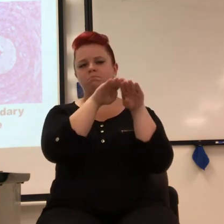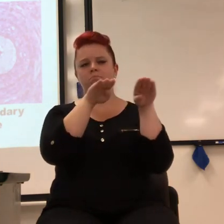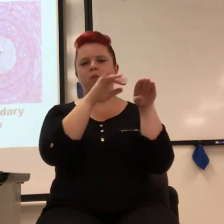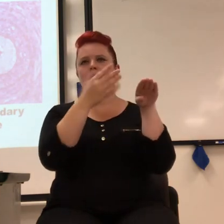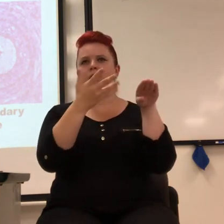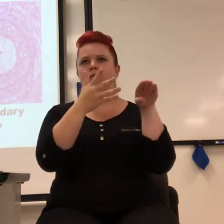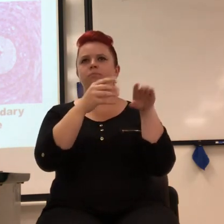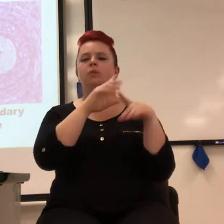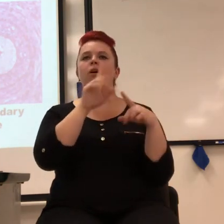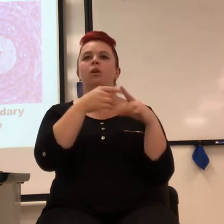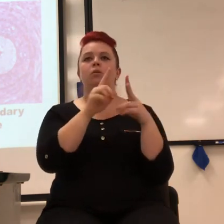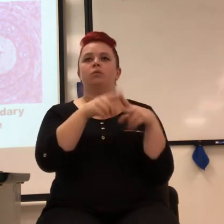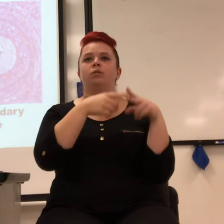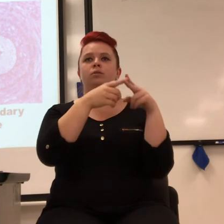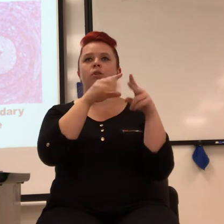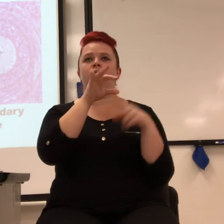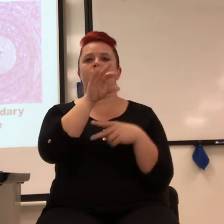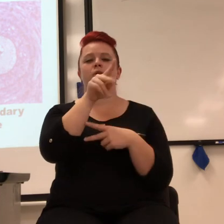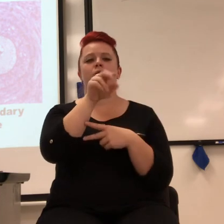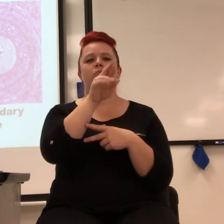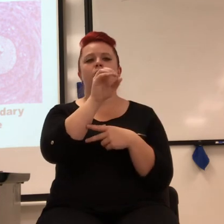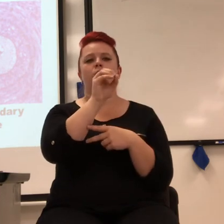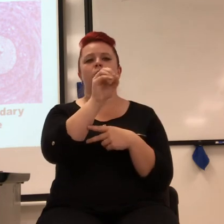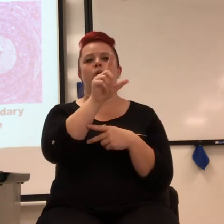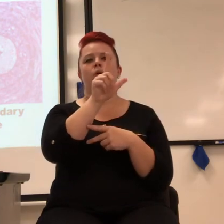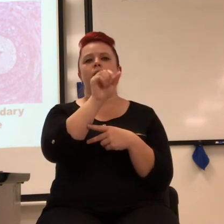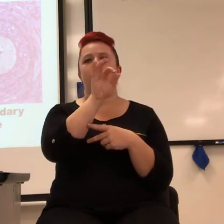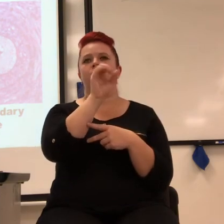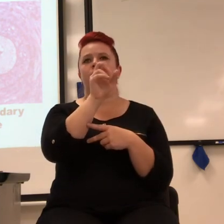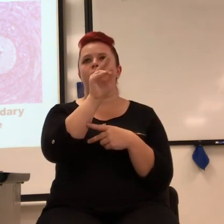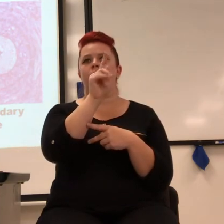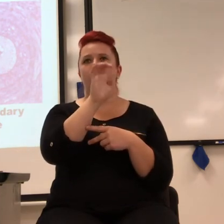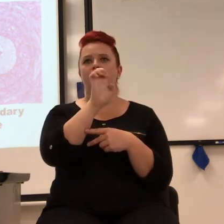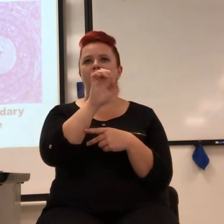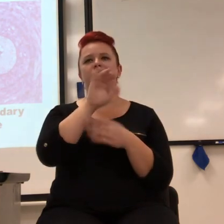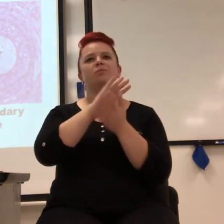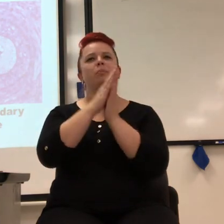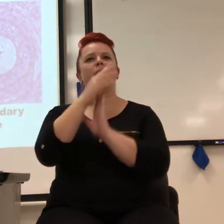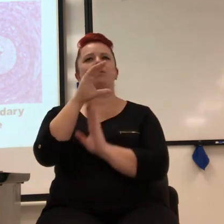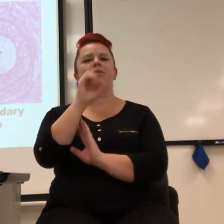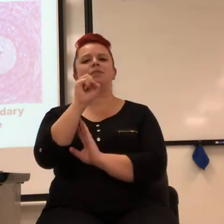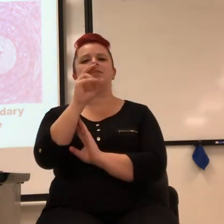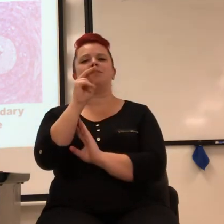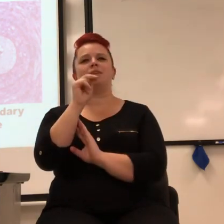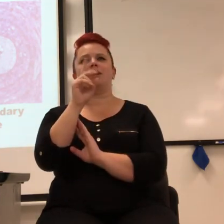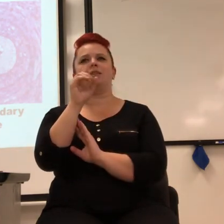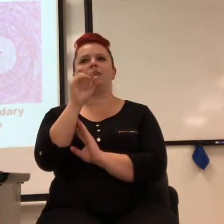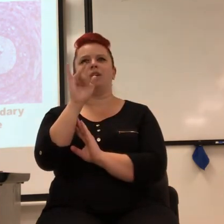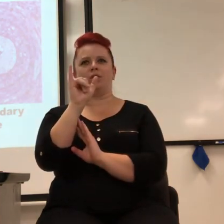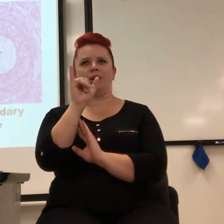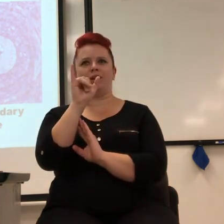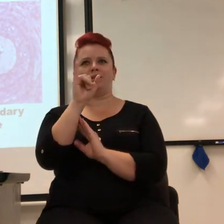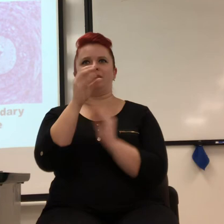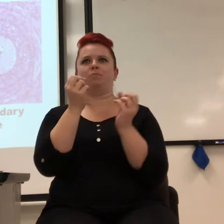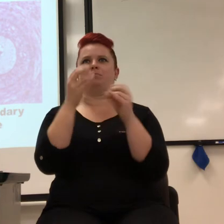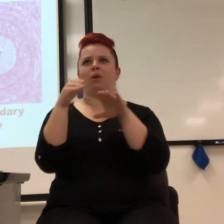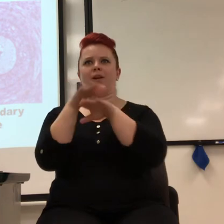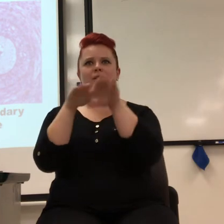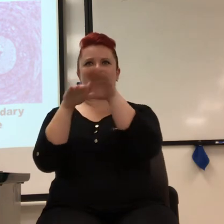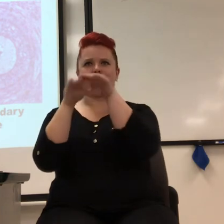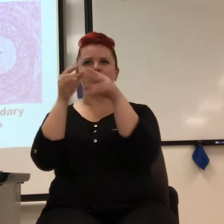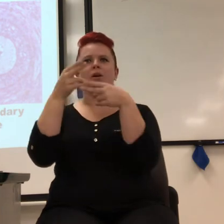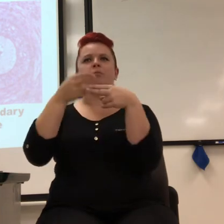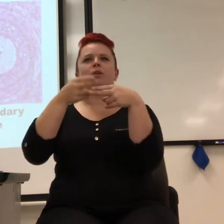proliferate, that's secondary. We have many layers, and we call them granulosa cells. Now, that's not on here, but you should note